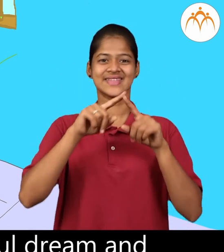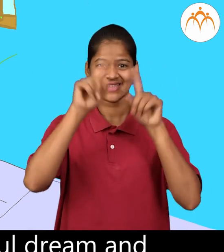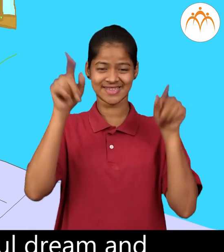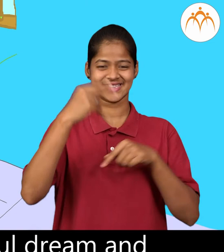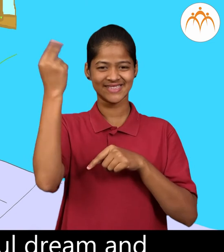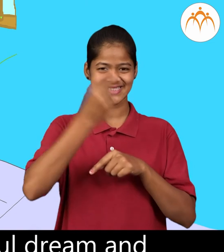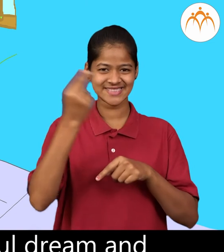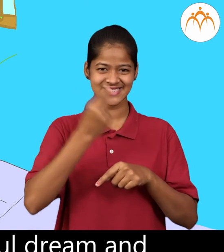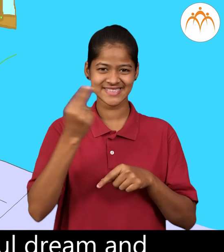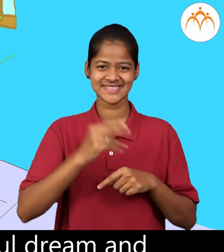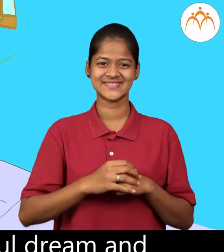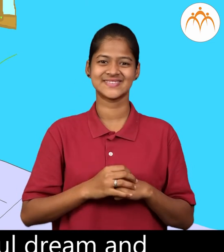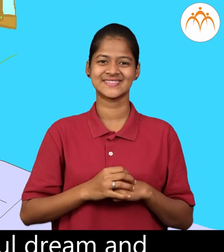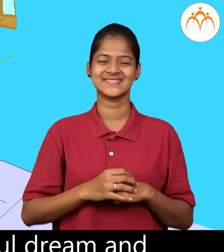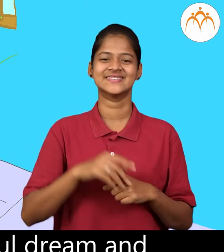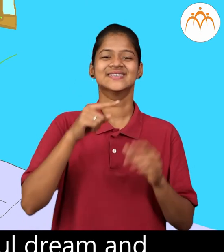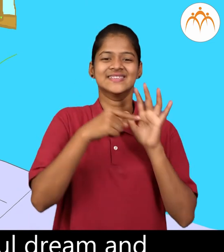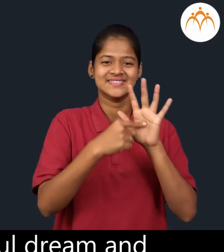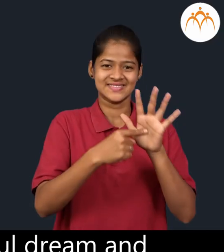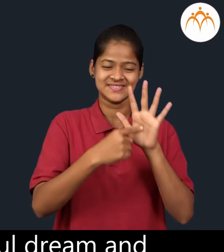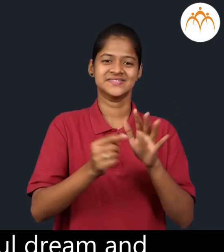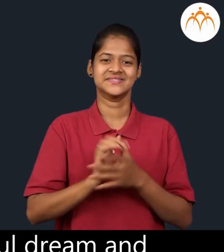and show it to my mummy.